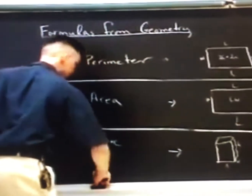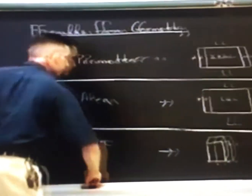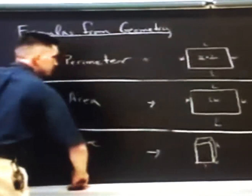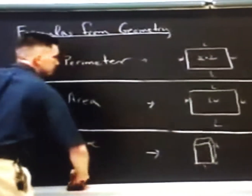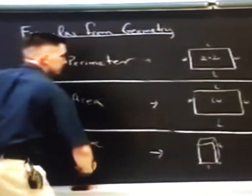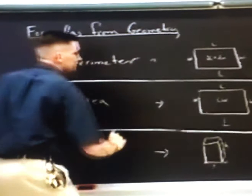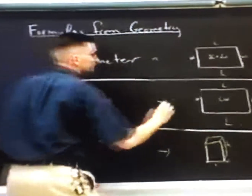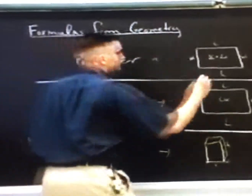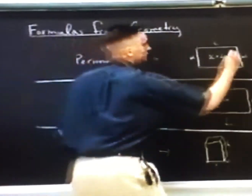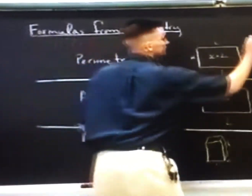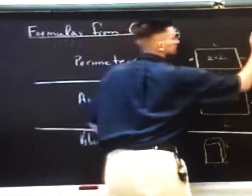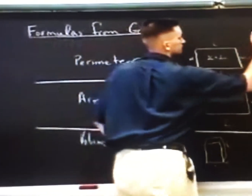See what I have written here.